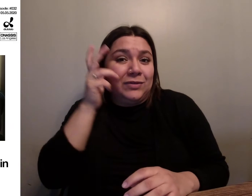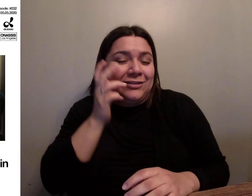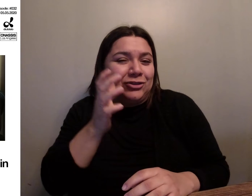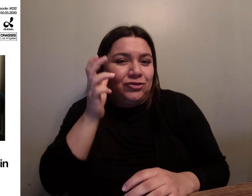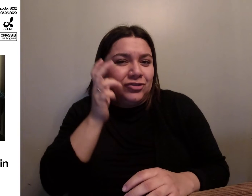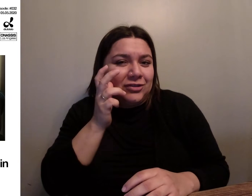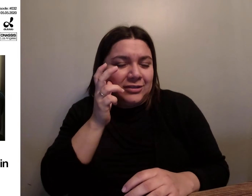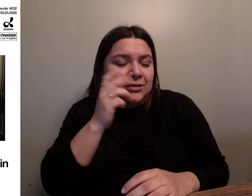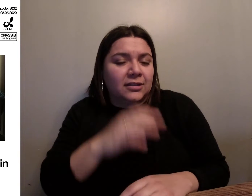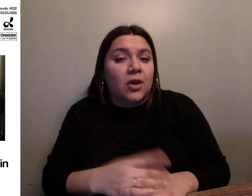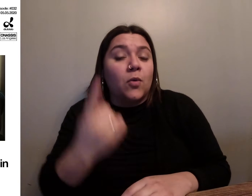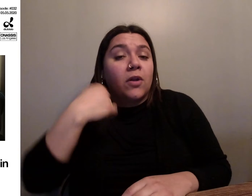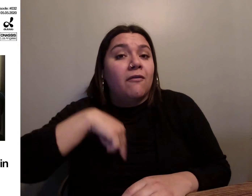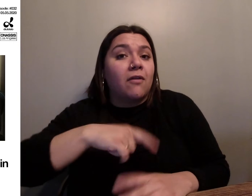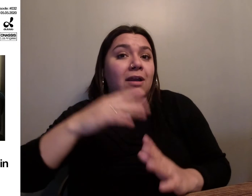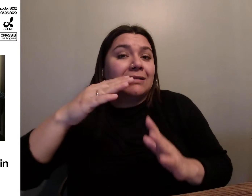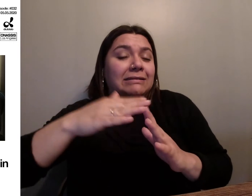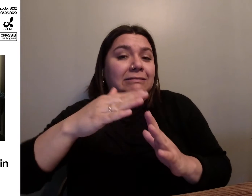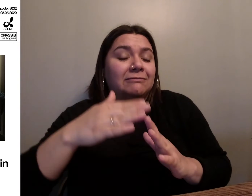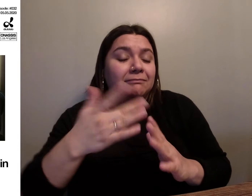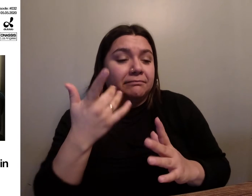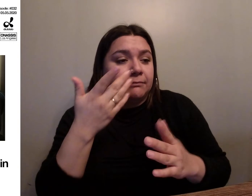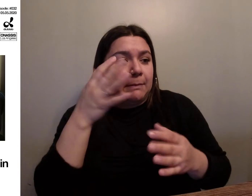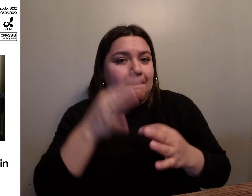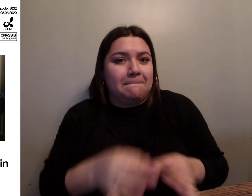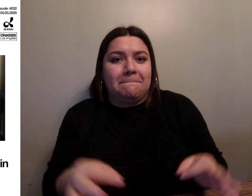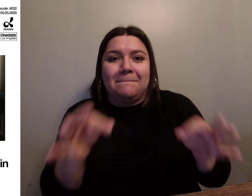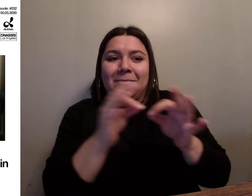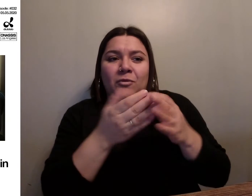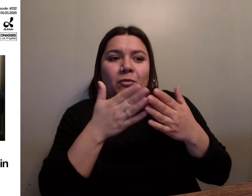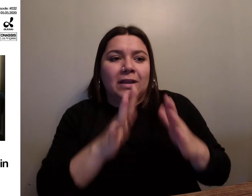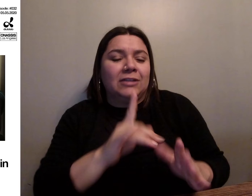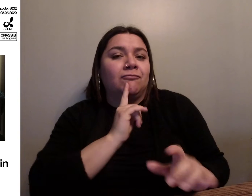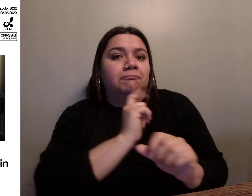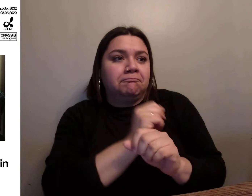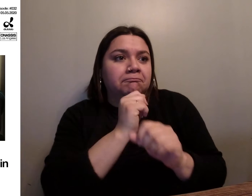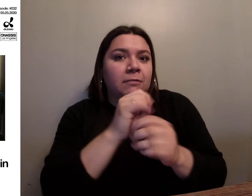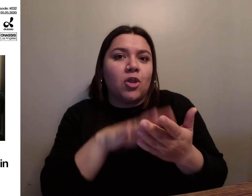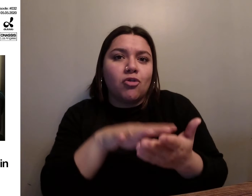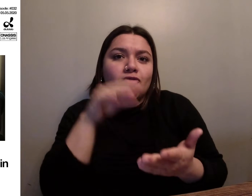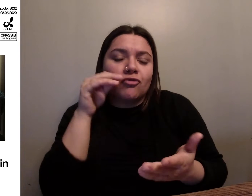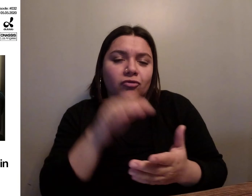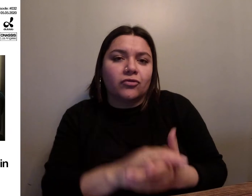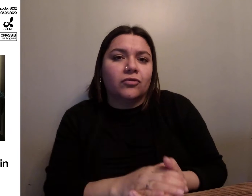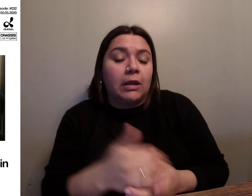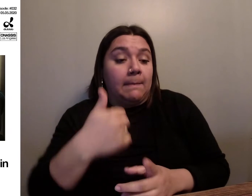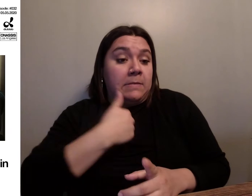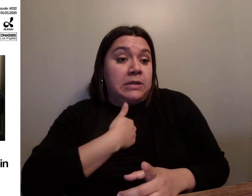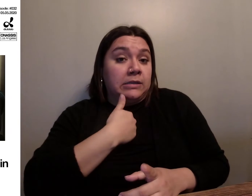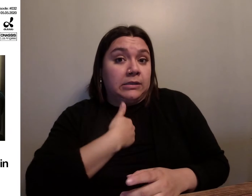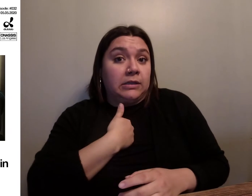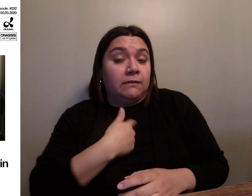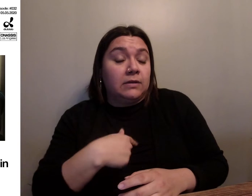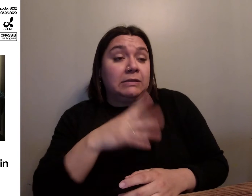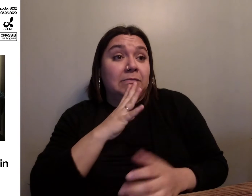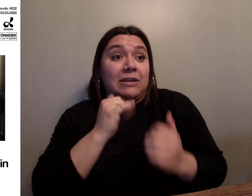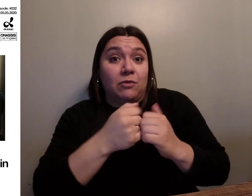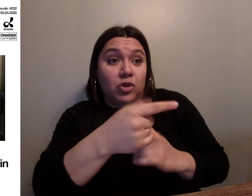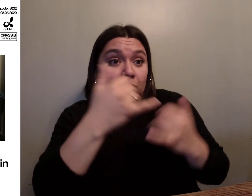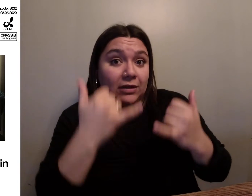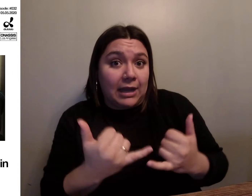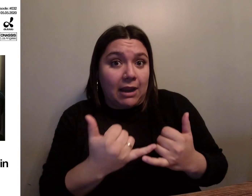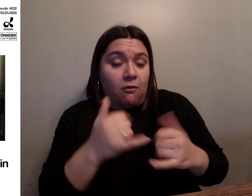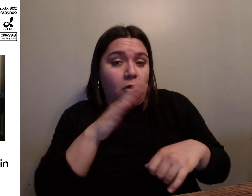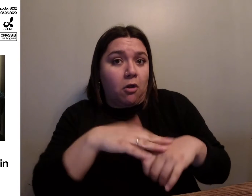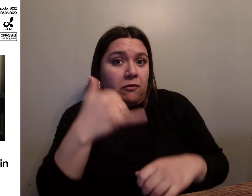actually learning. I myself, speaking to you now on the phone, I always have found the phone inebriating